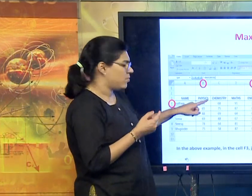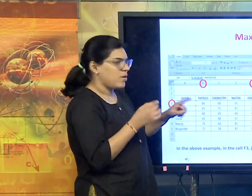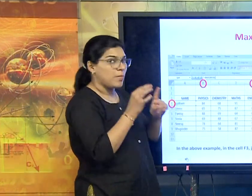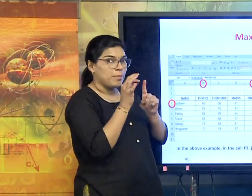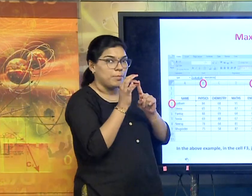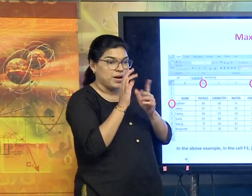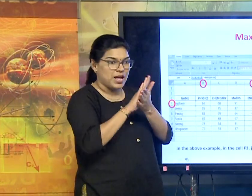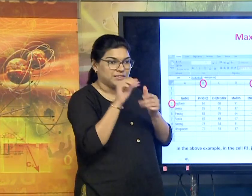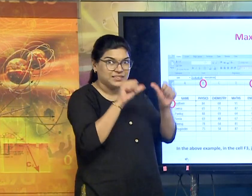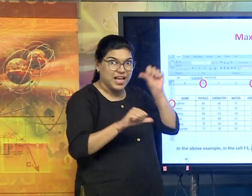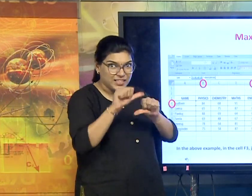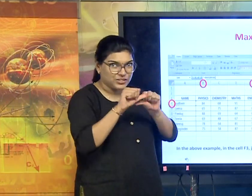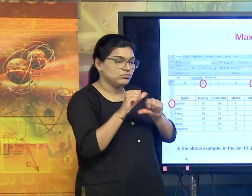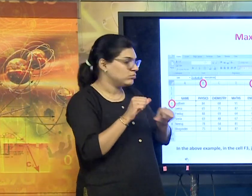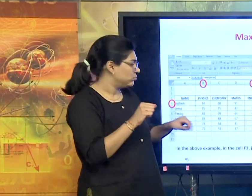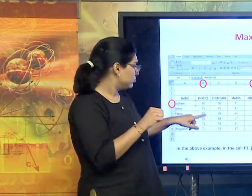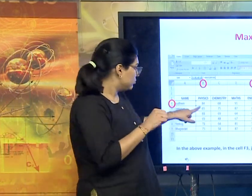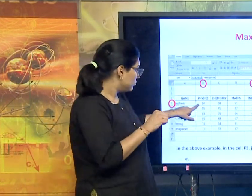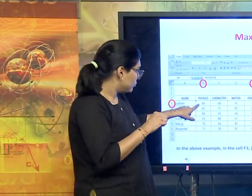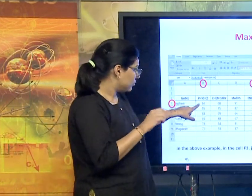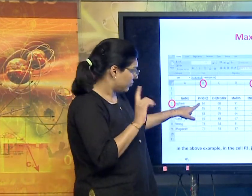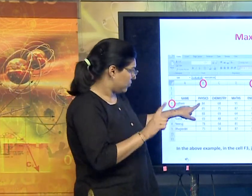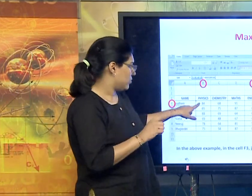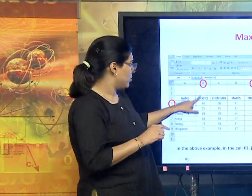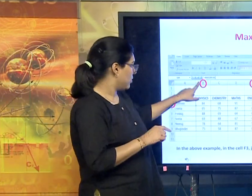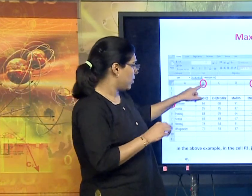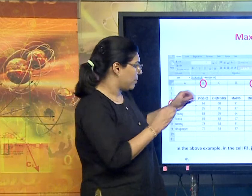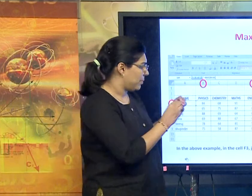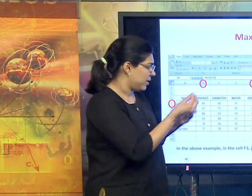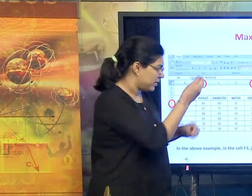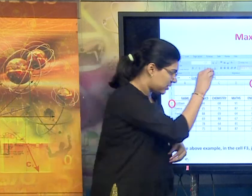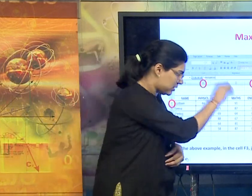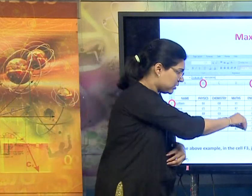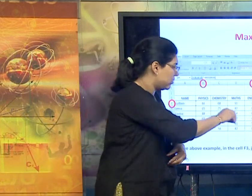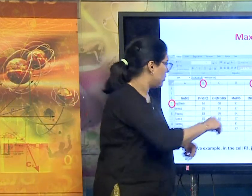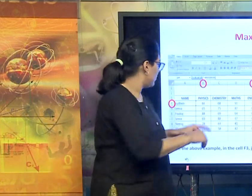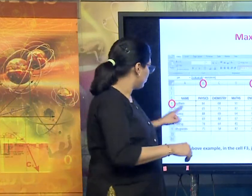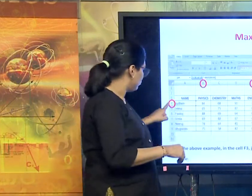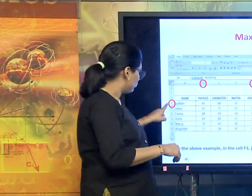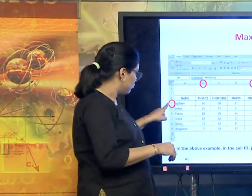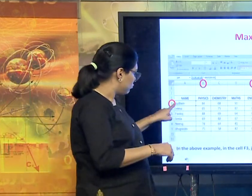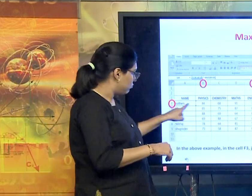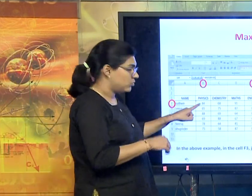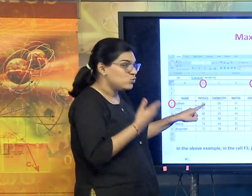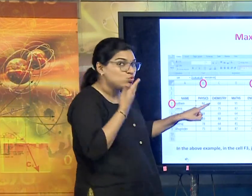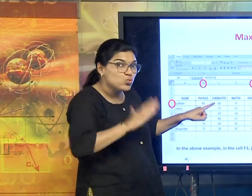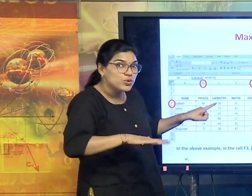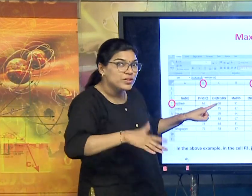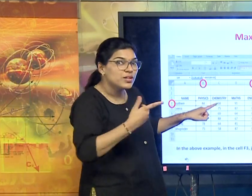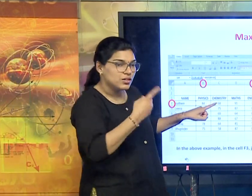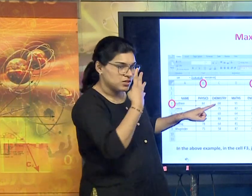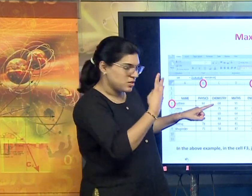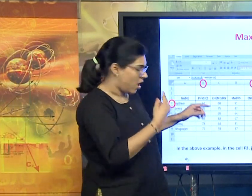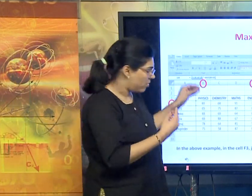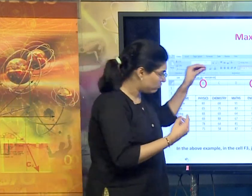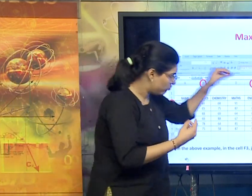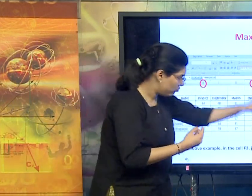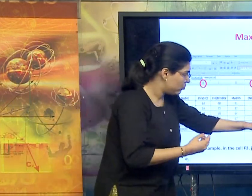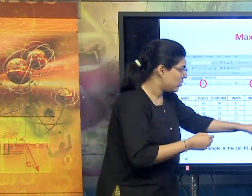of bracket. We will begin our bracket, then after that we will put that cell number